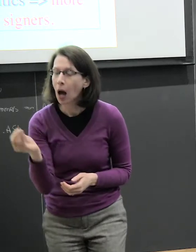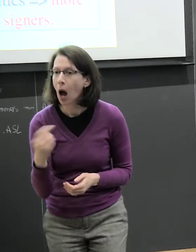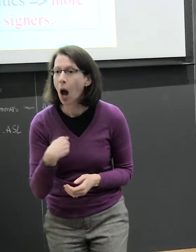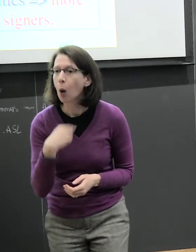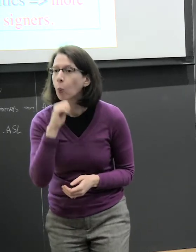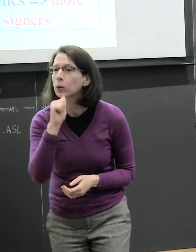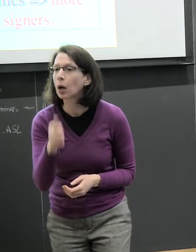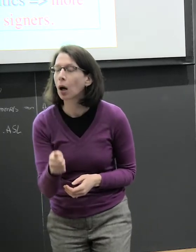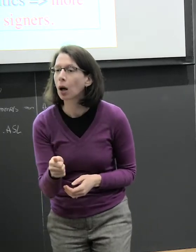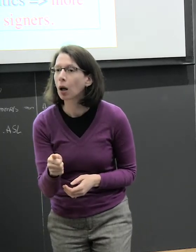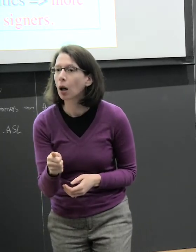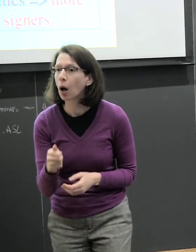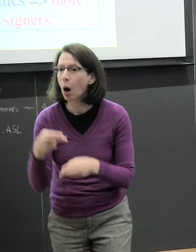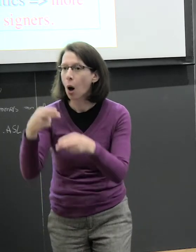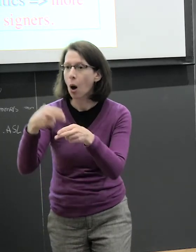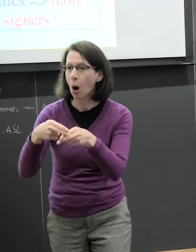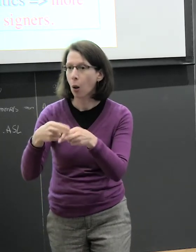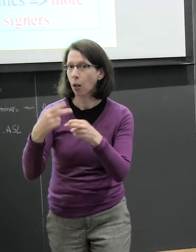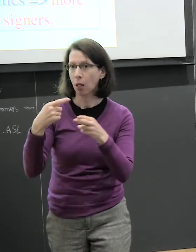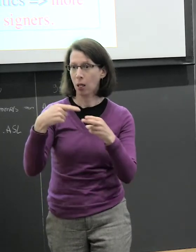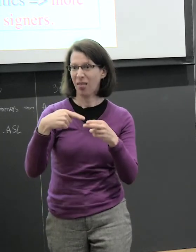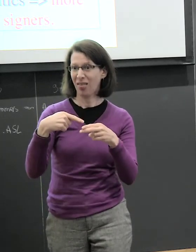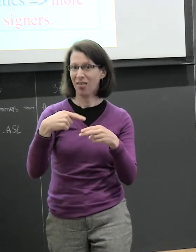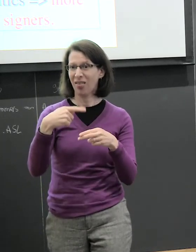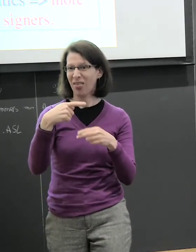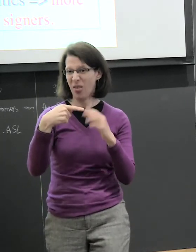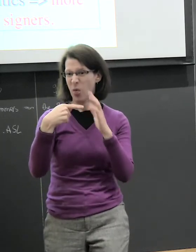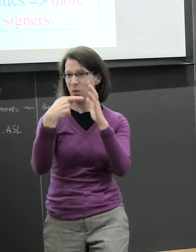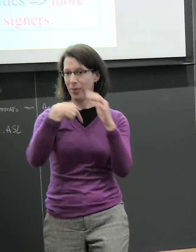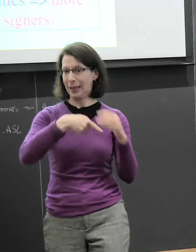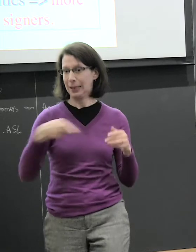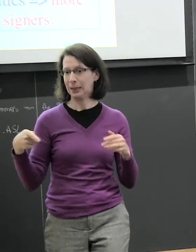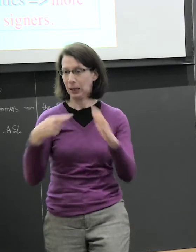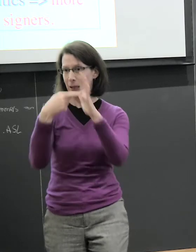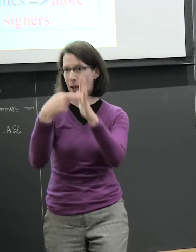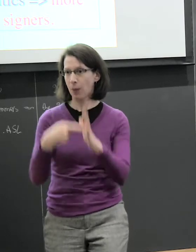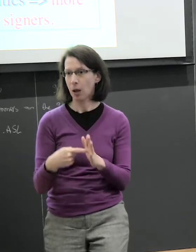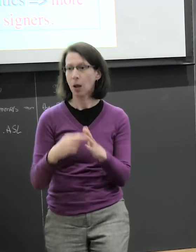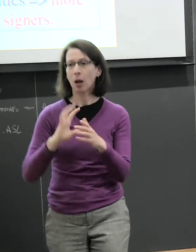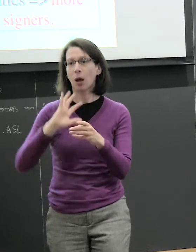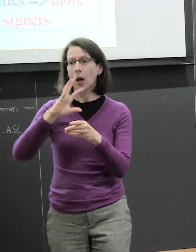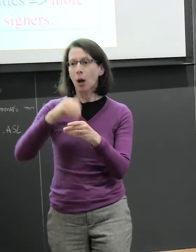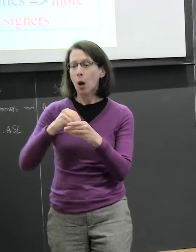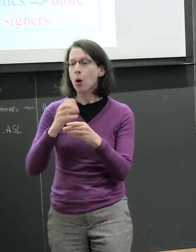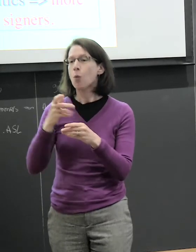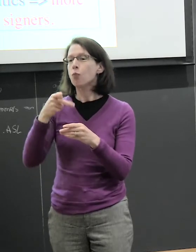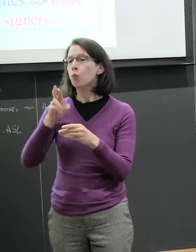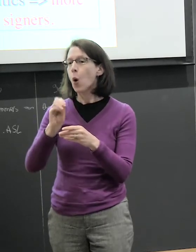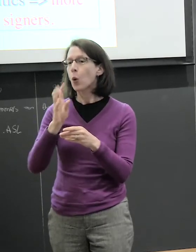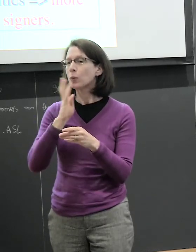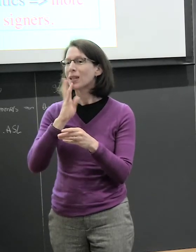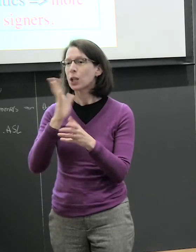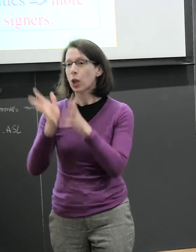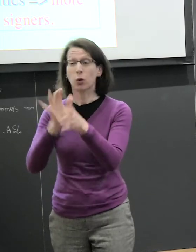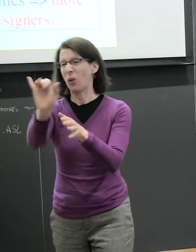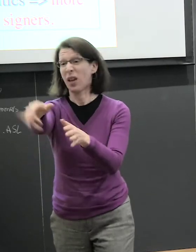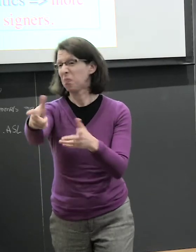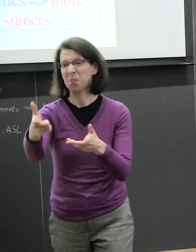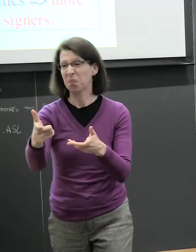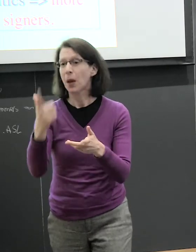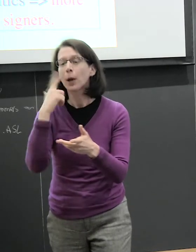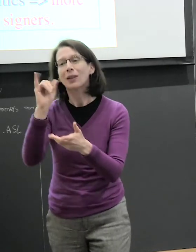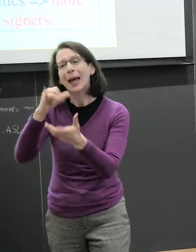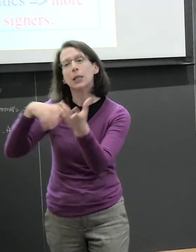would not call these examples that involve pro-speech gestures, because what you're using is a